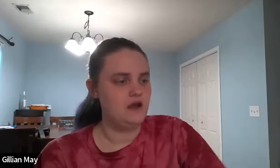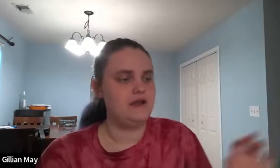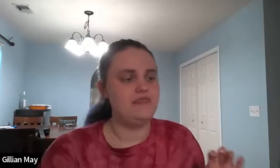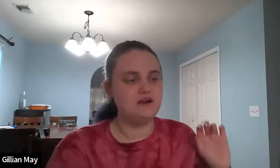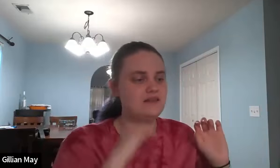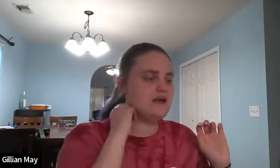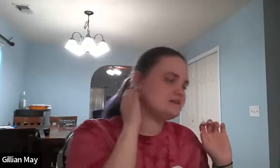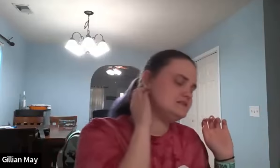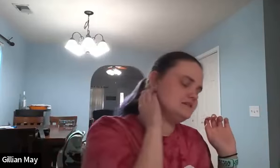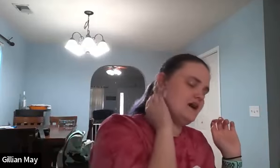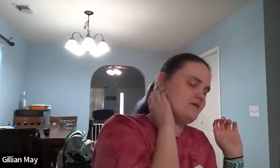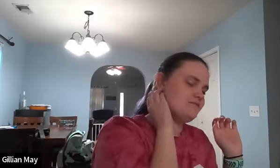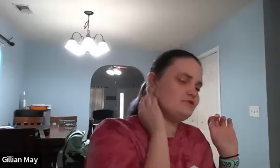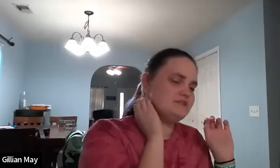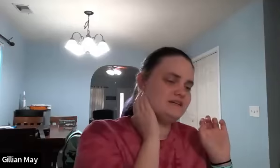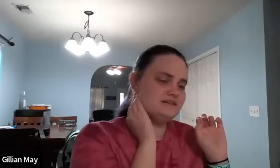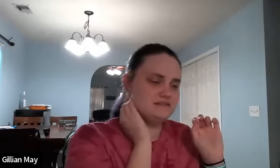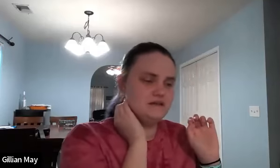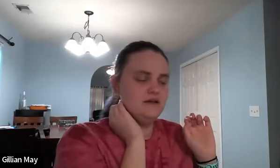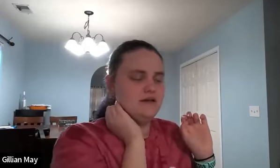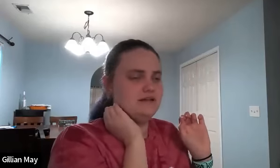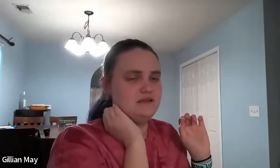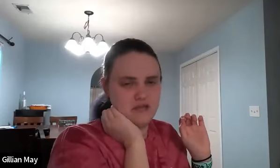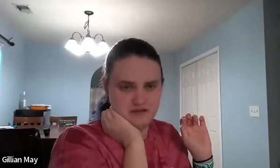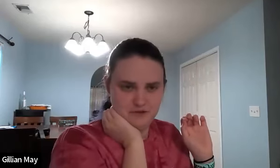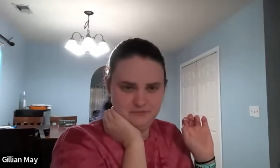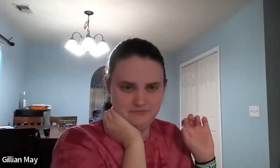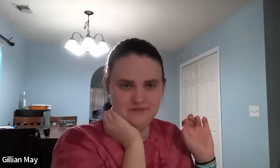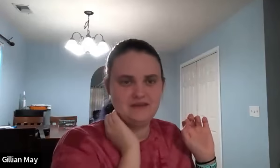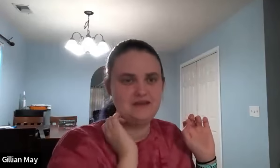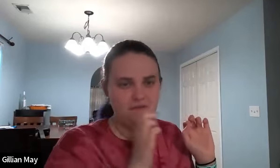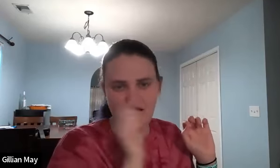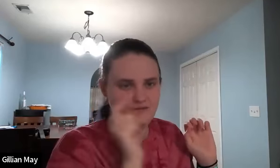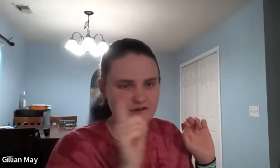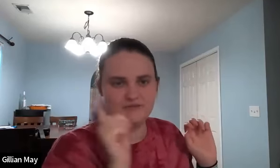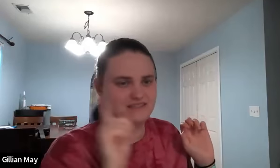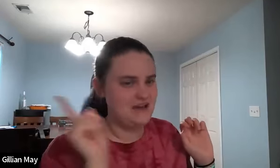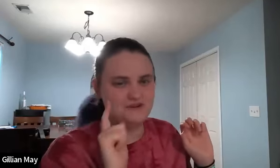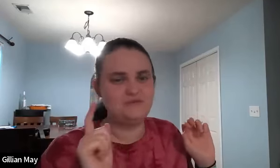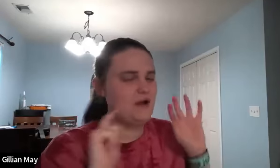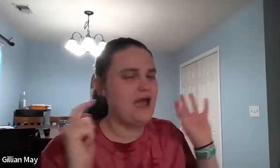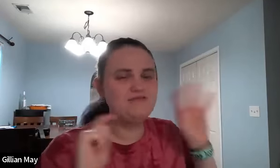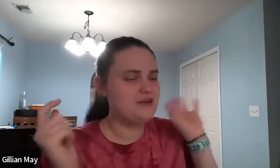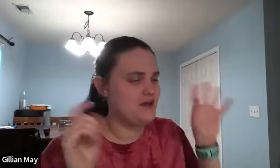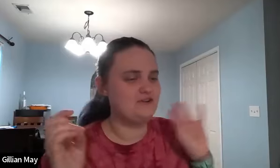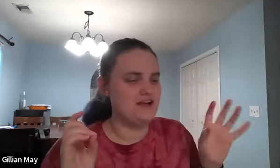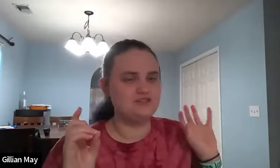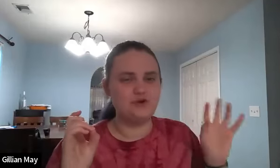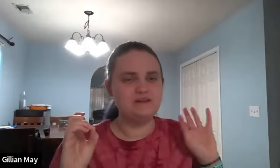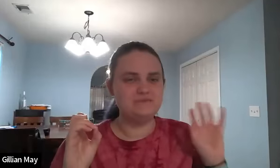All right. And then our last fruit is a tomato. I have arguments every other class. There's always a